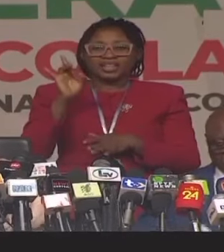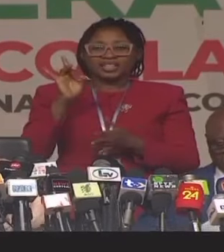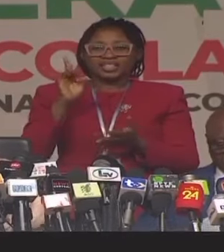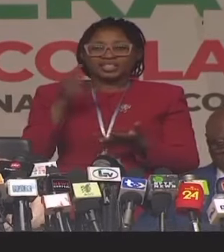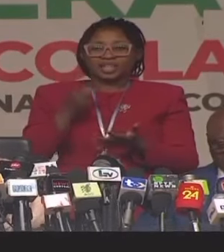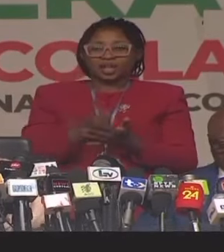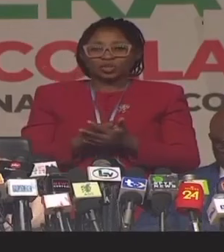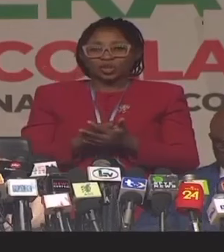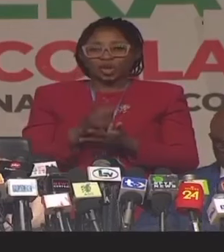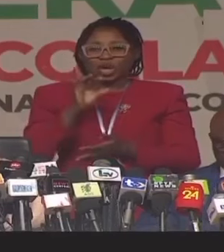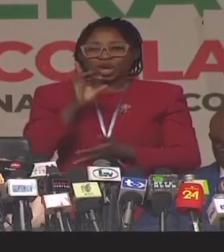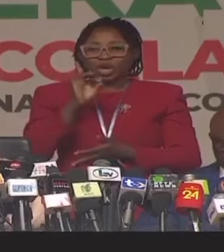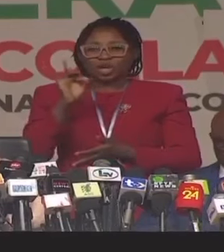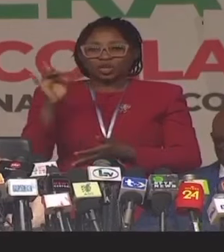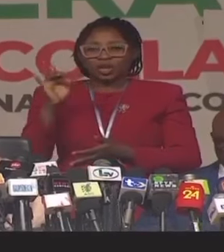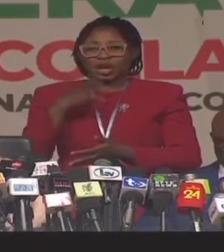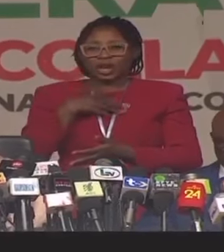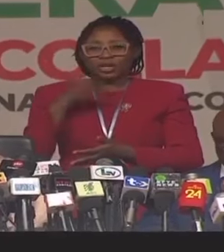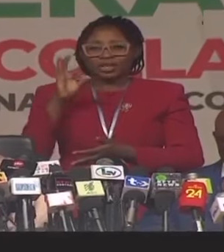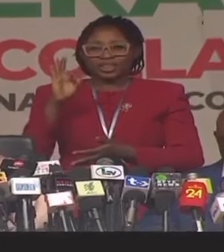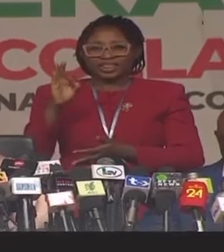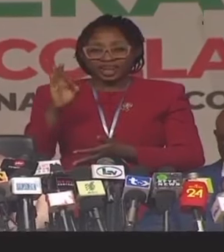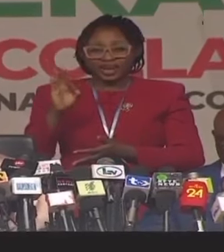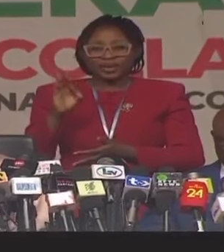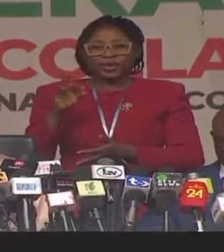8,809 registration areas or wards.